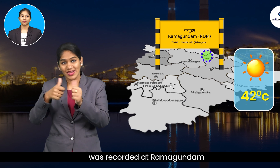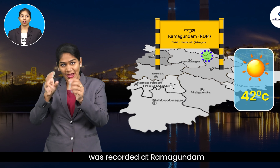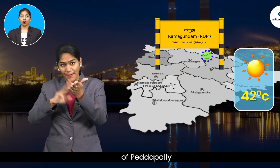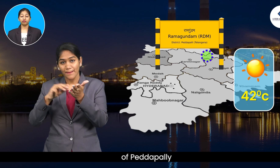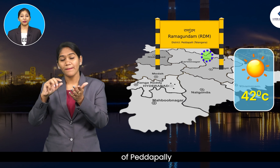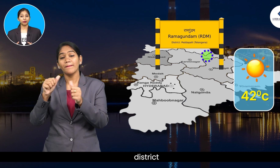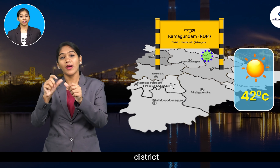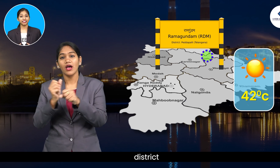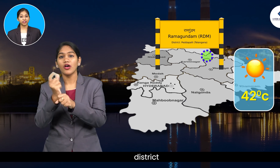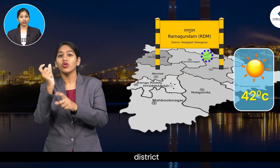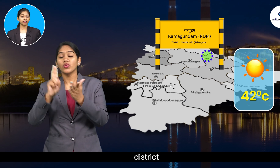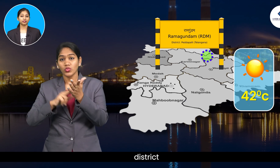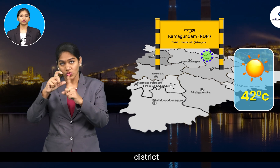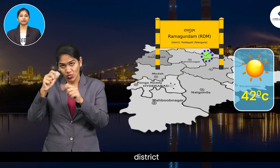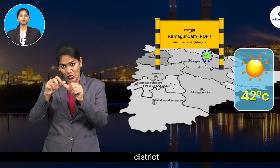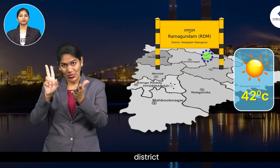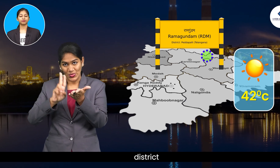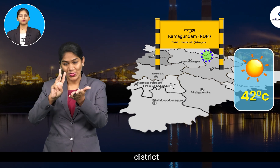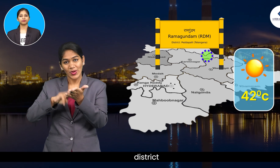Of Padapalli district